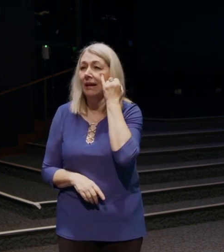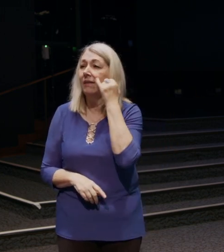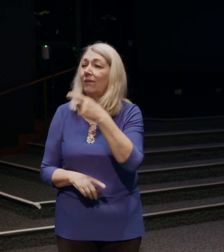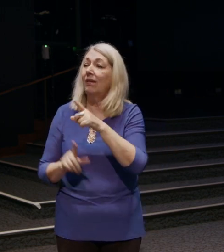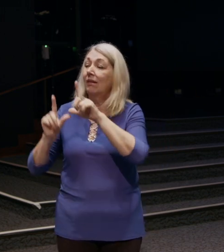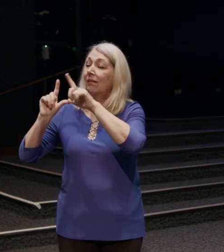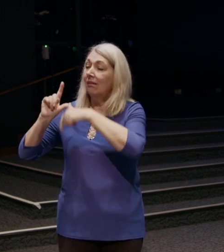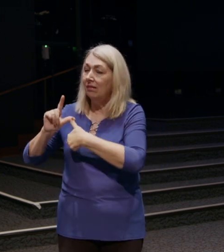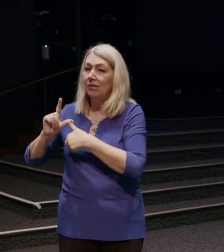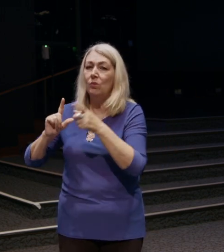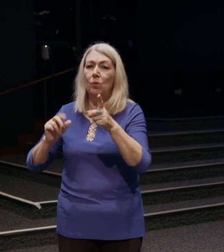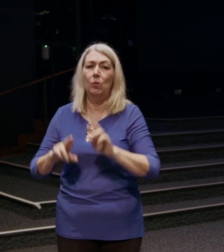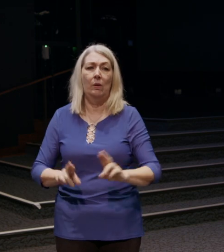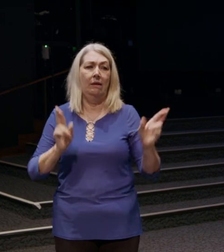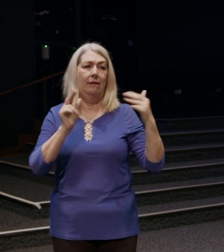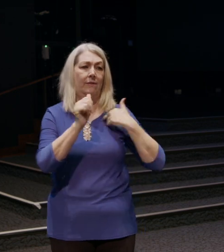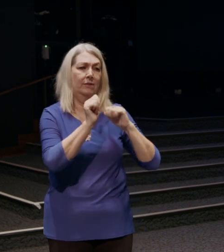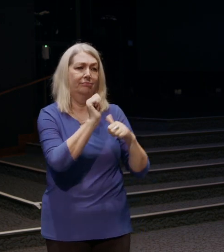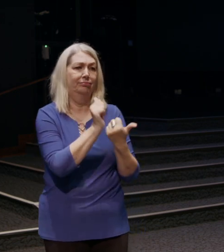lapse in coverage.